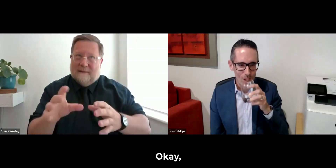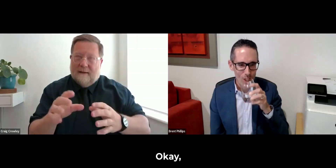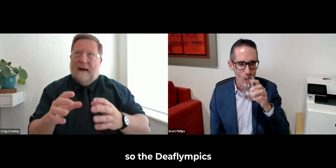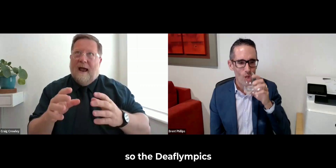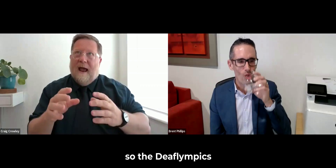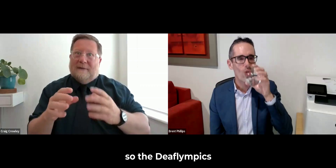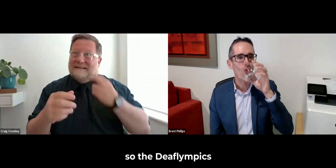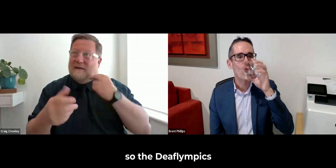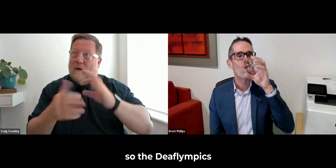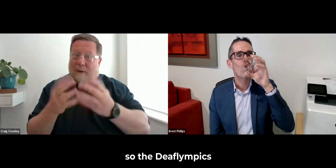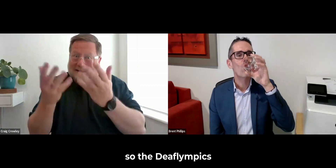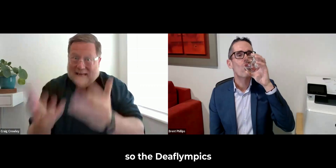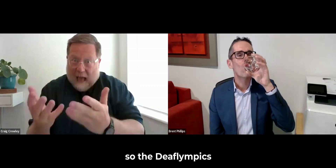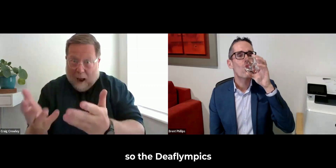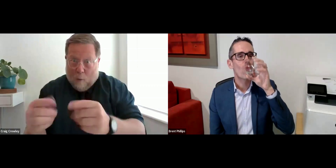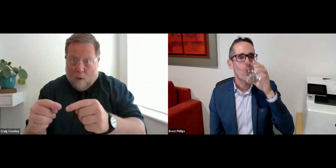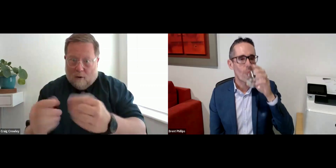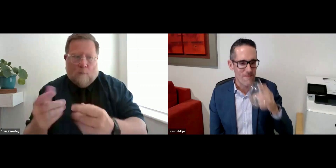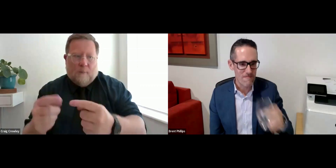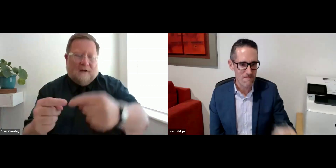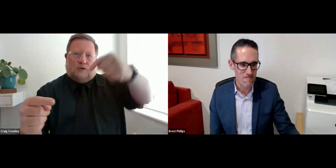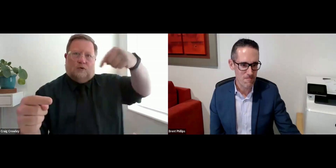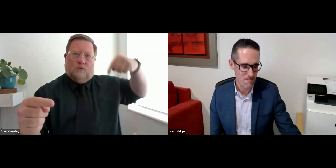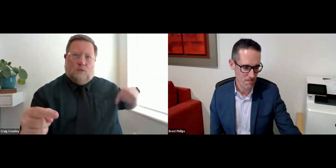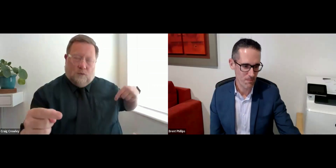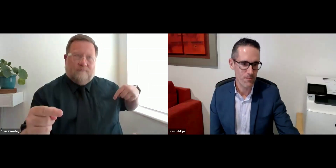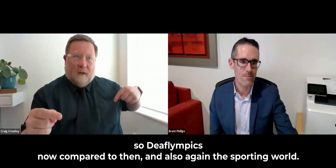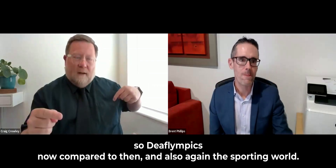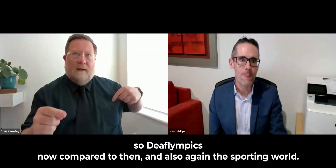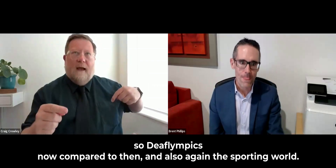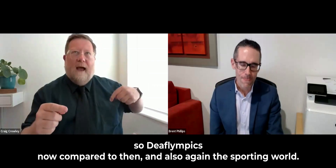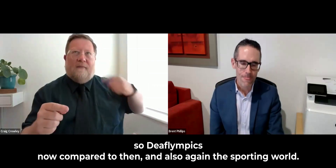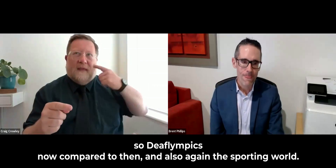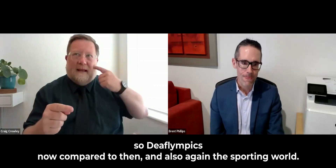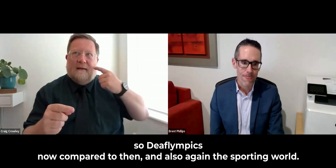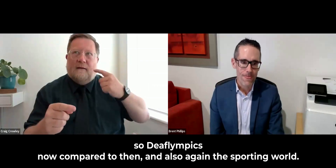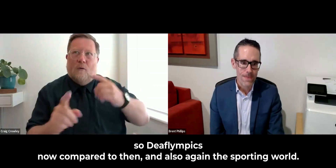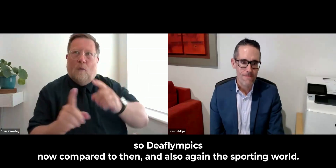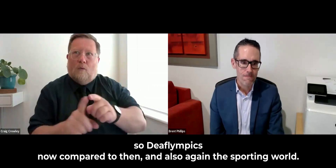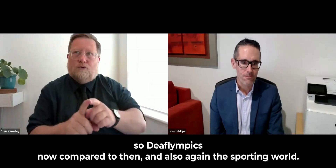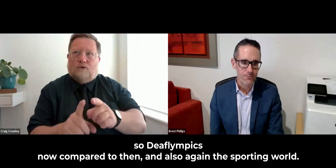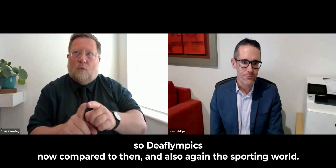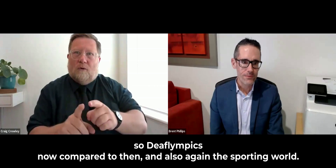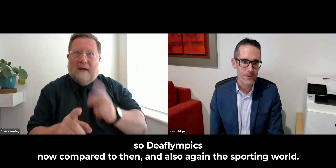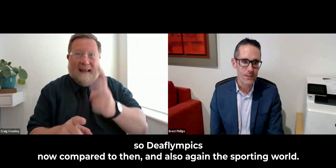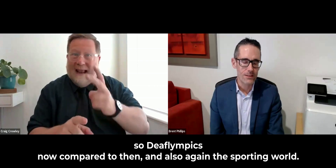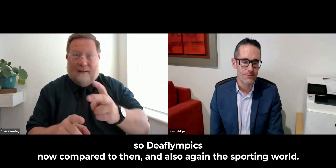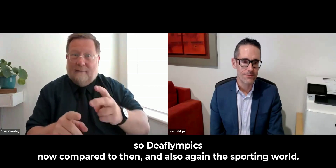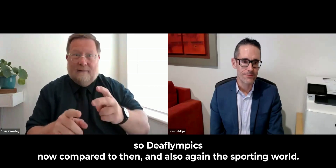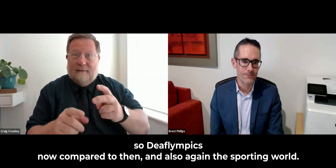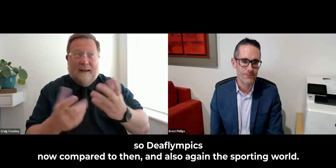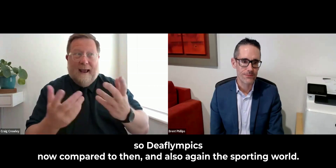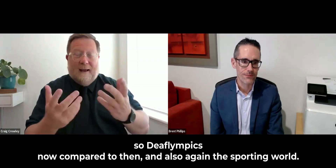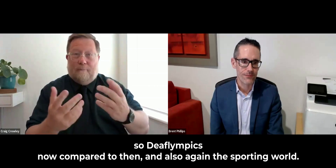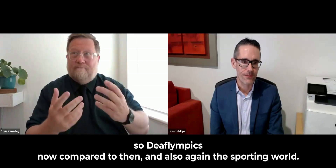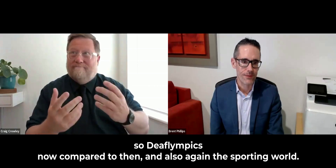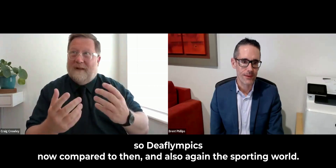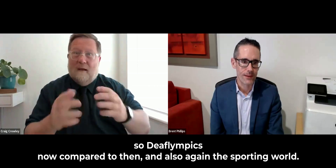Okay, so the Deaf Olympics. So Deaf Olympics now compared to then, and also